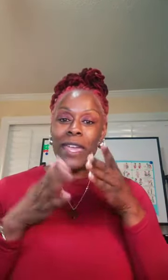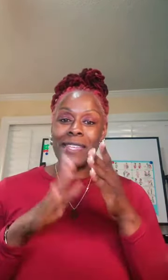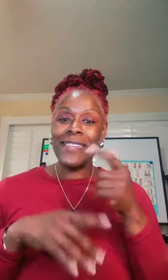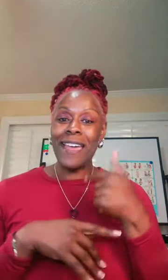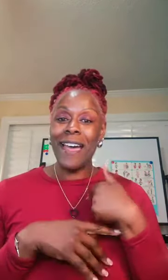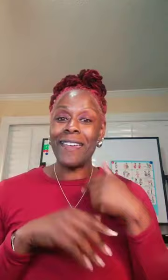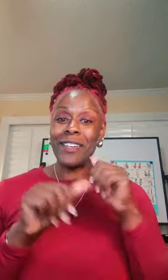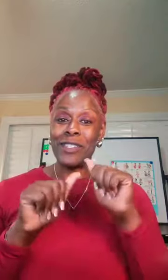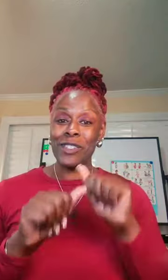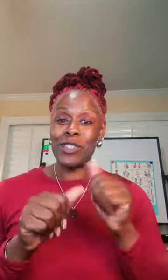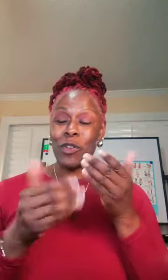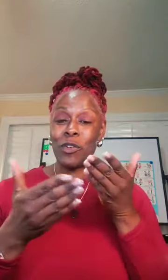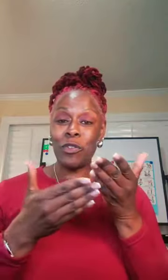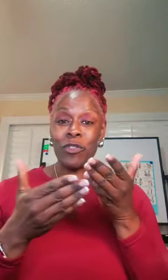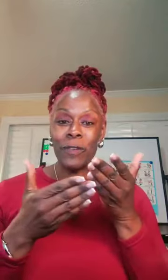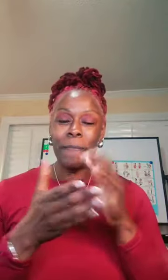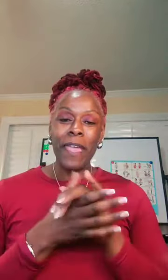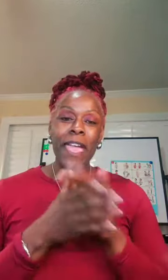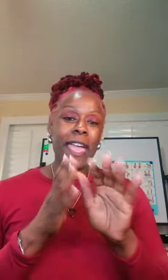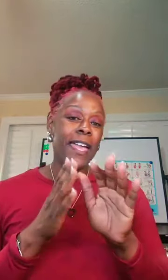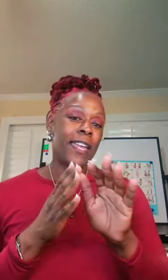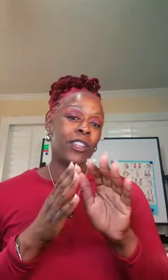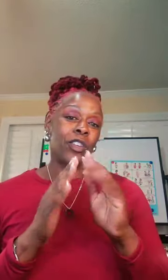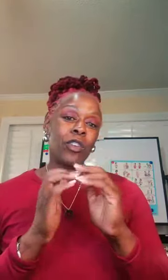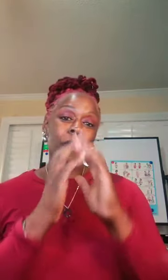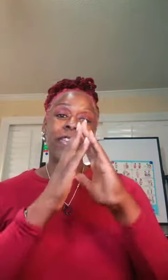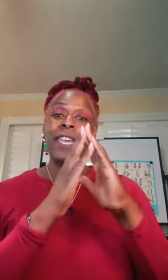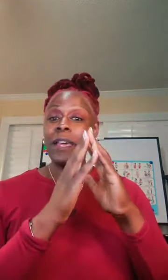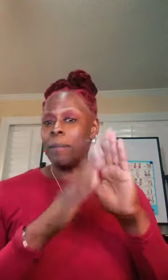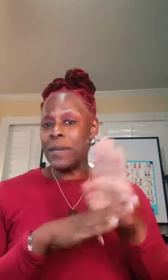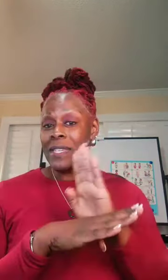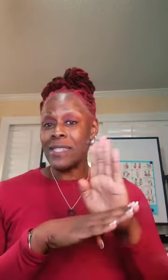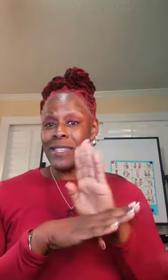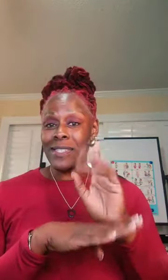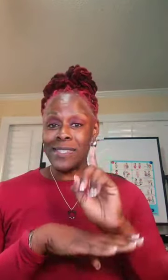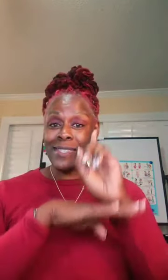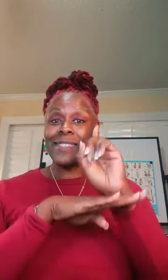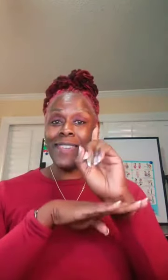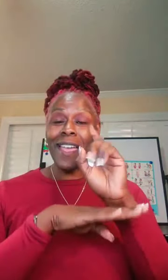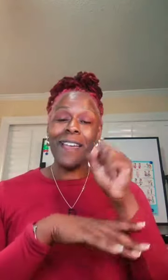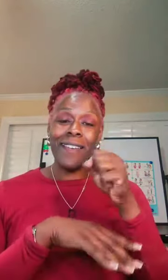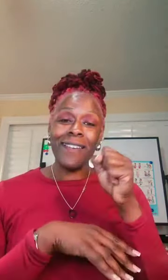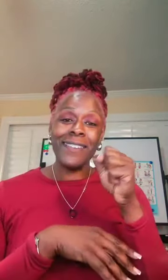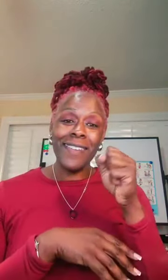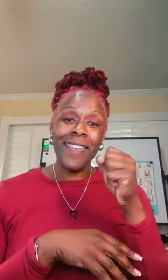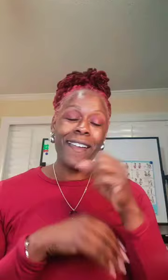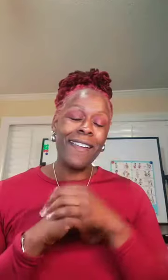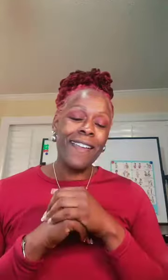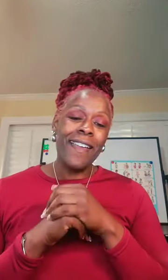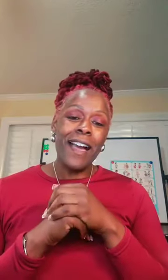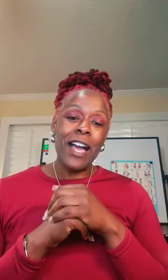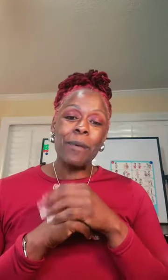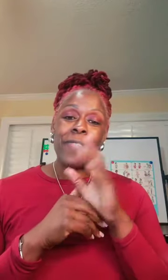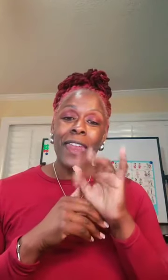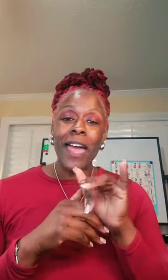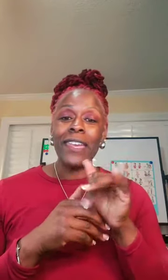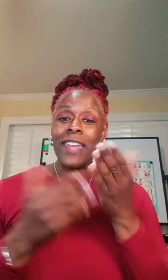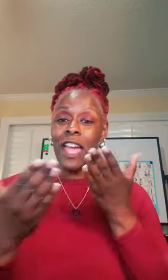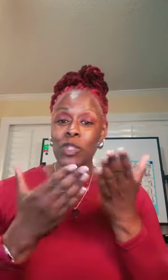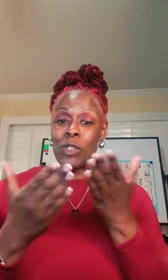that I could serve and create a business. Yeah. That I could actually